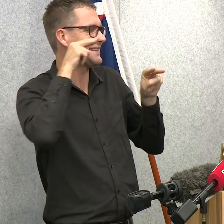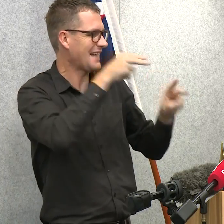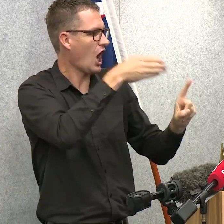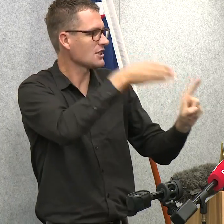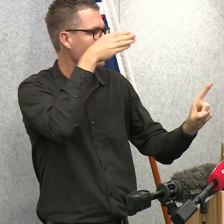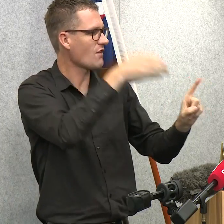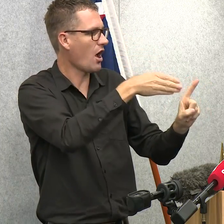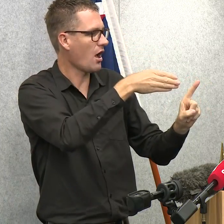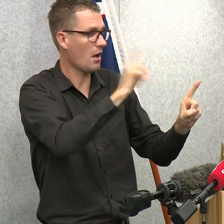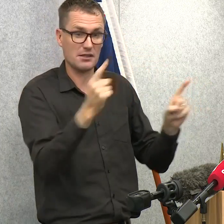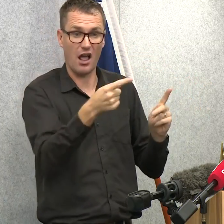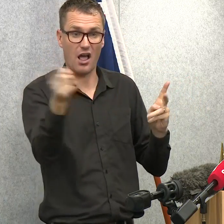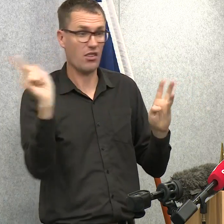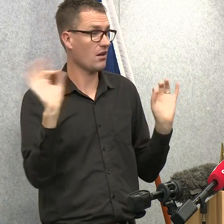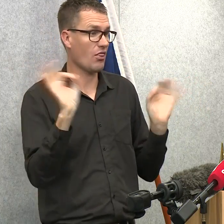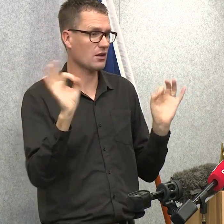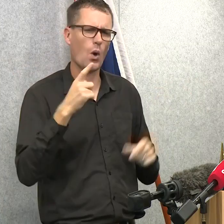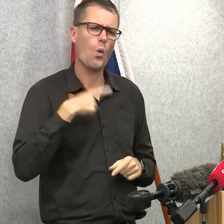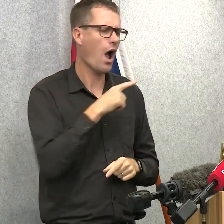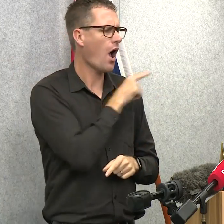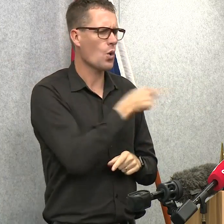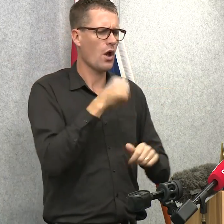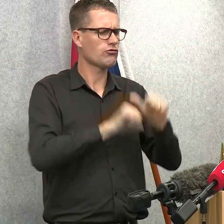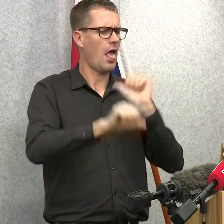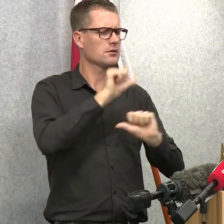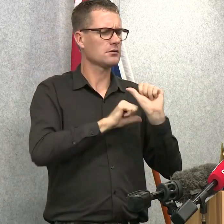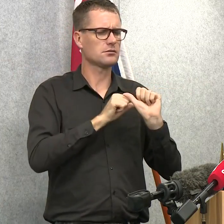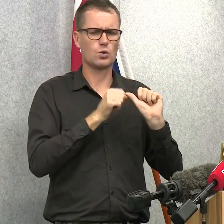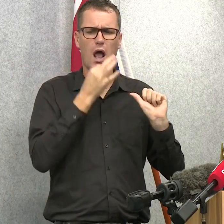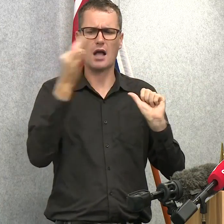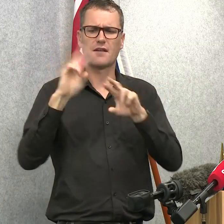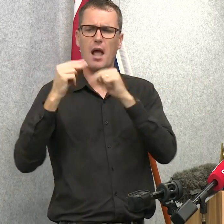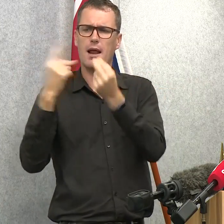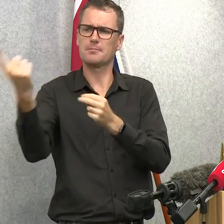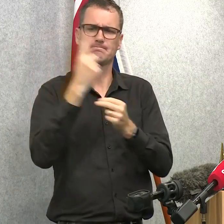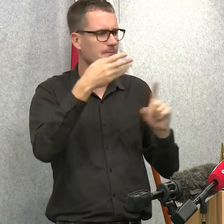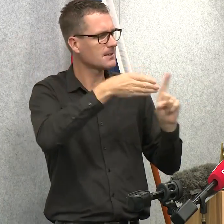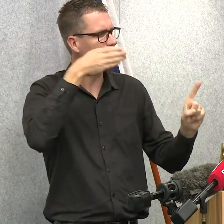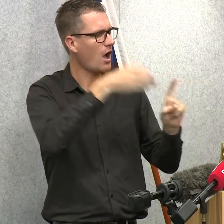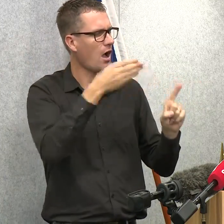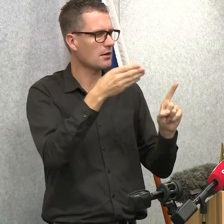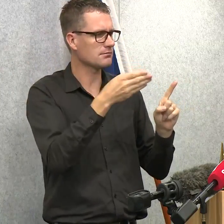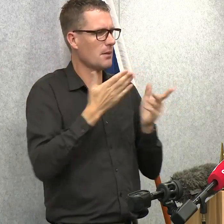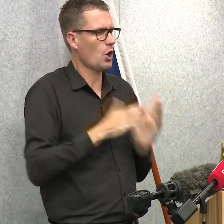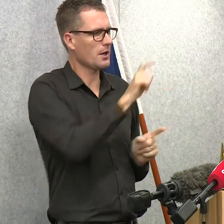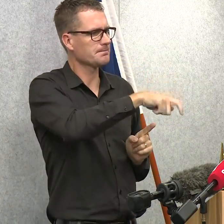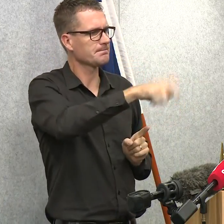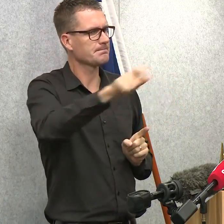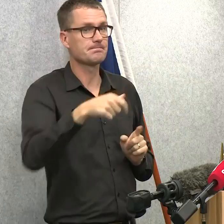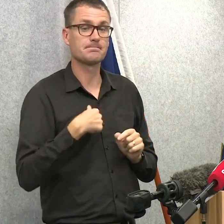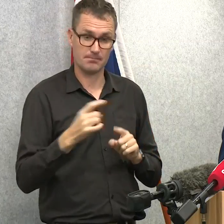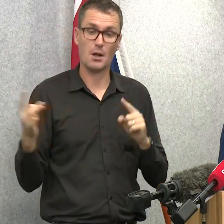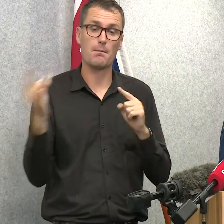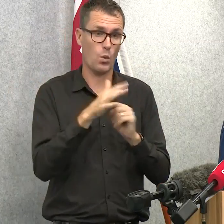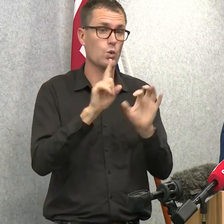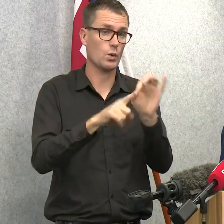reluctant to use the families to try and identify victims, and then how are you establishing their identity? Yeah, sure, that's a very important point. So it's a